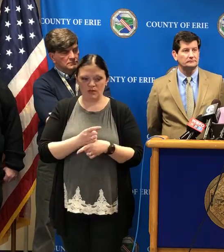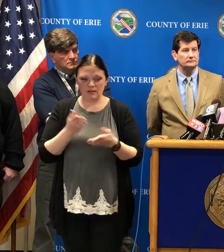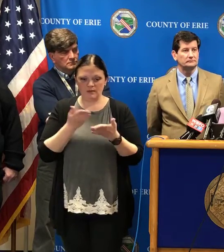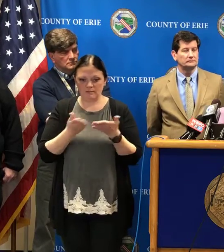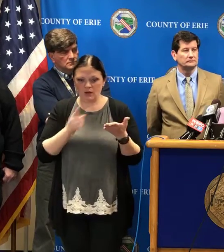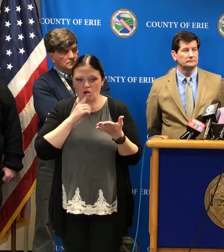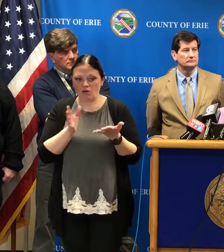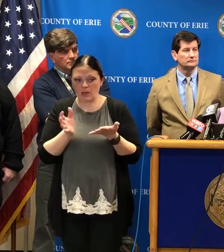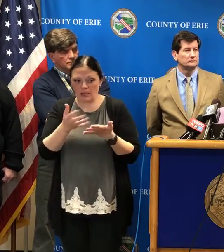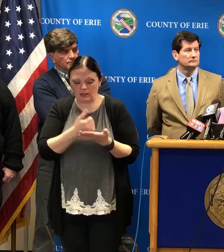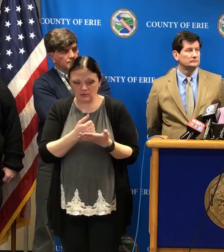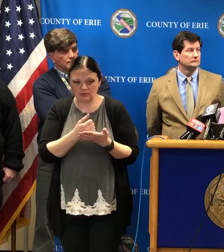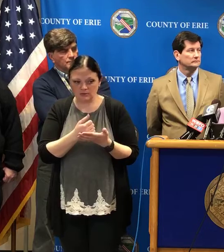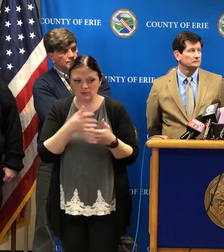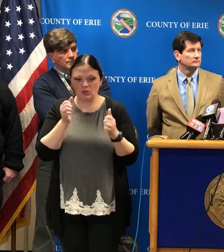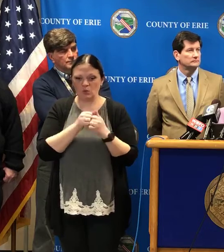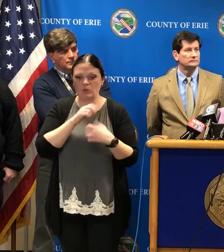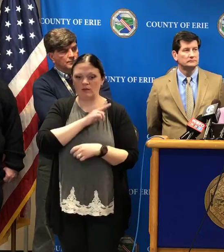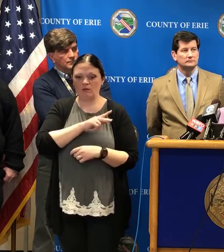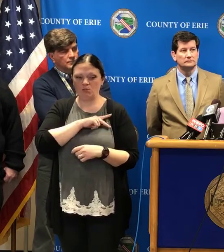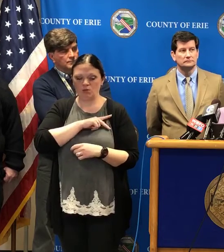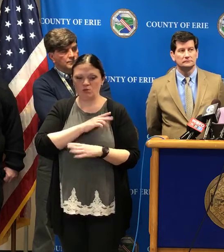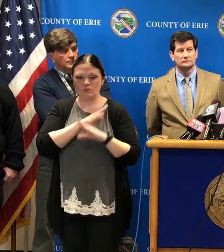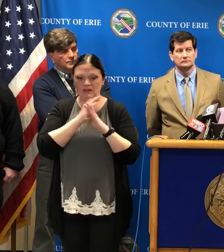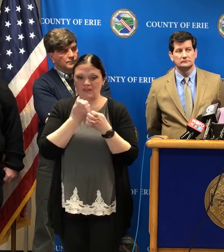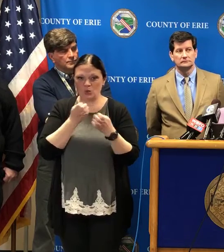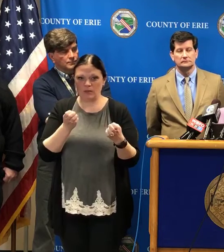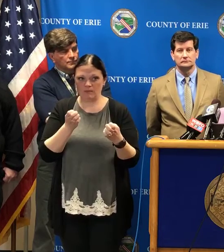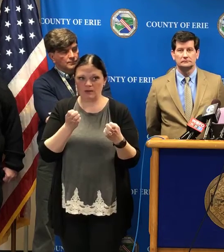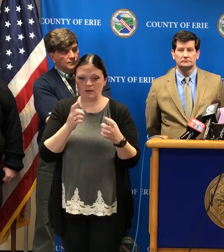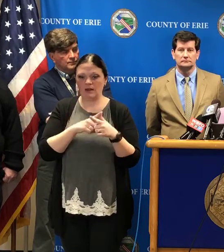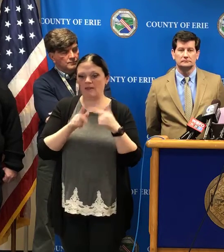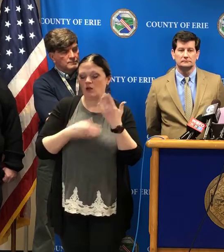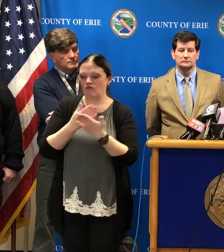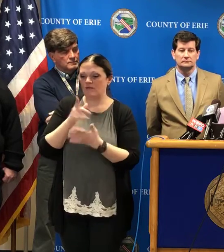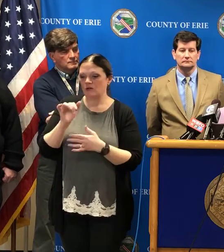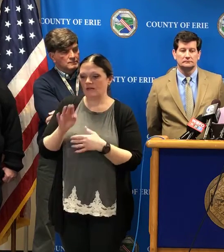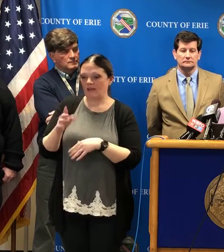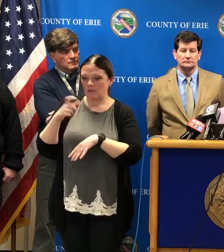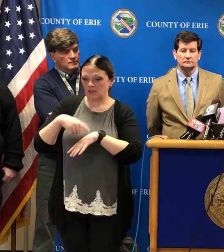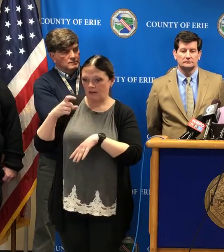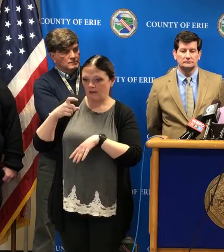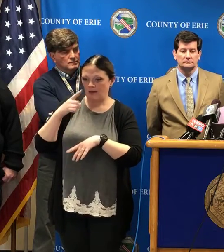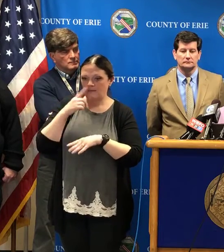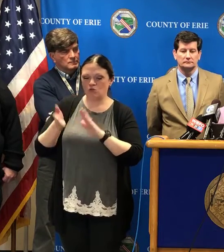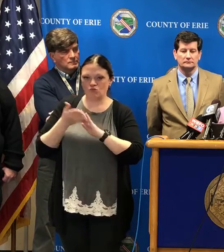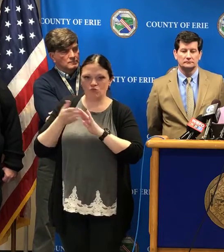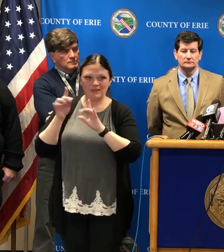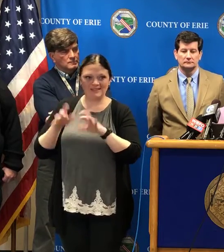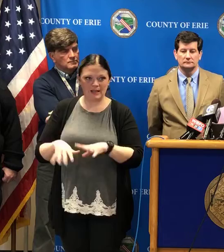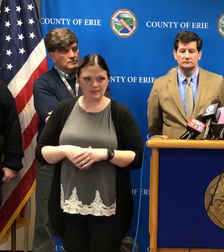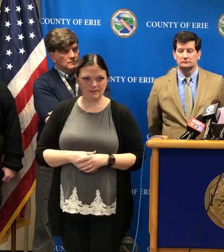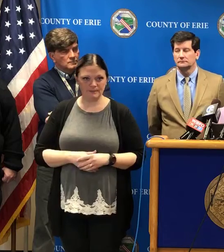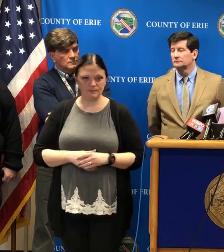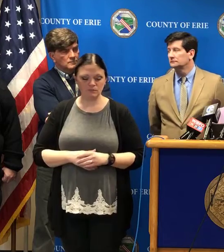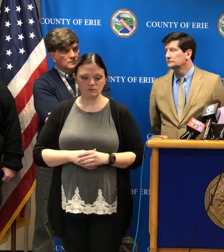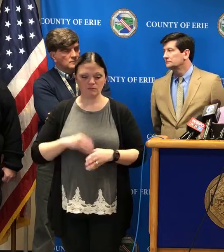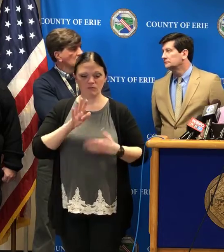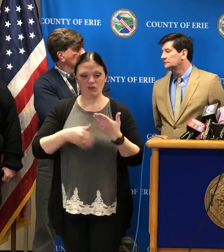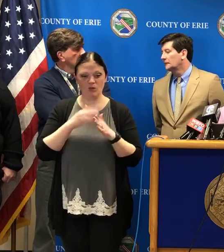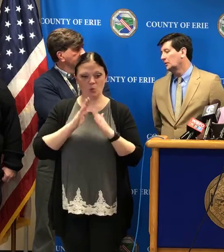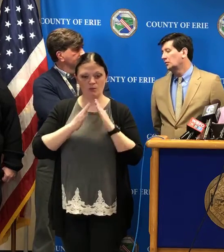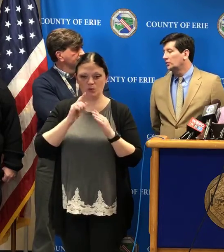collected with appropriate personal protective equipment and gets to our laboratory in time to be run. So our whole community is